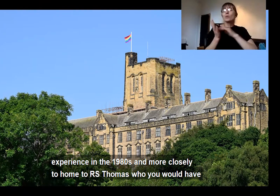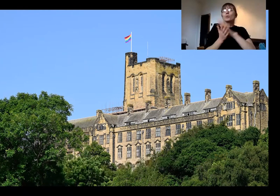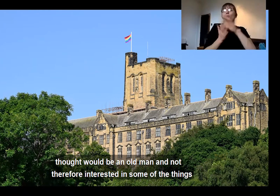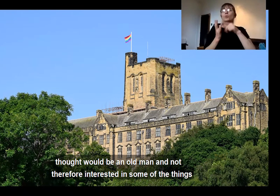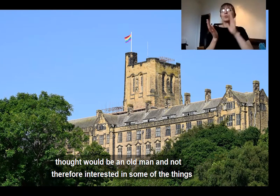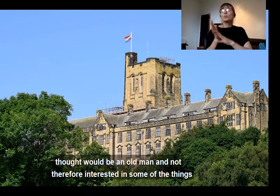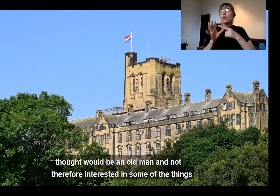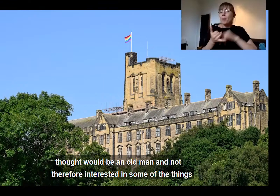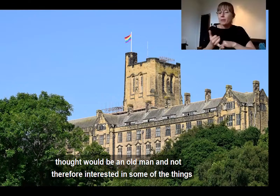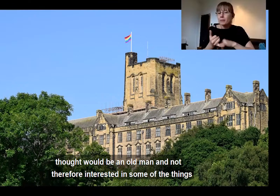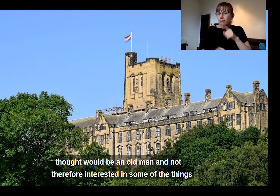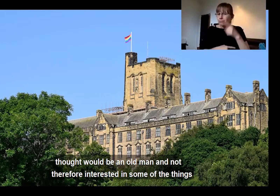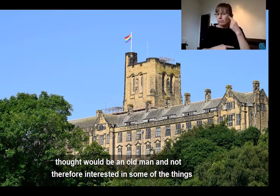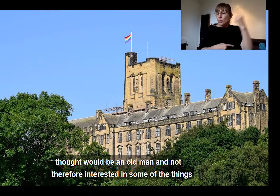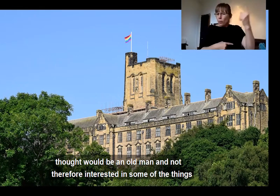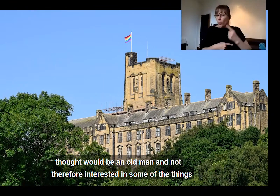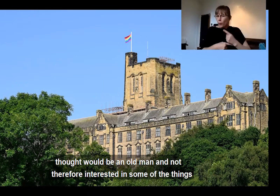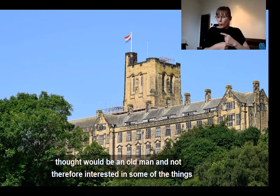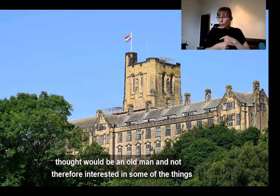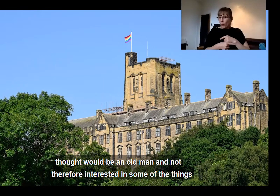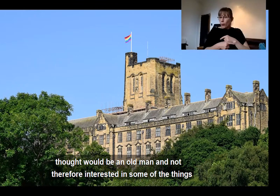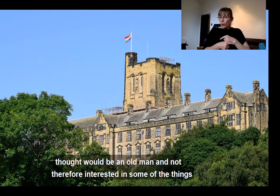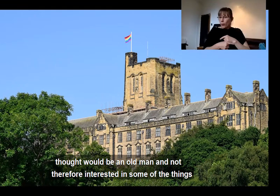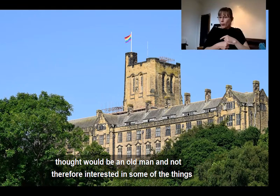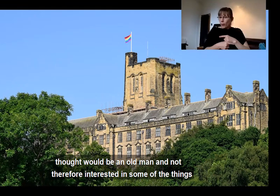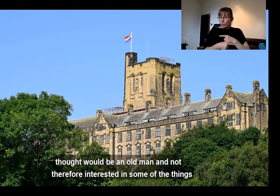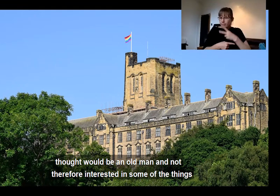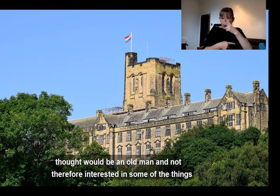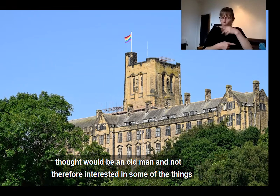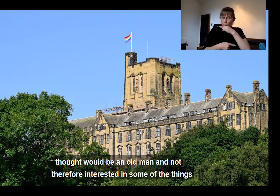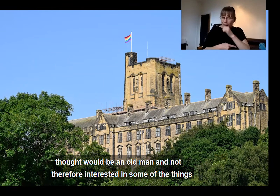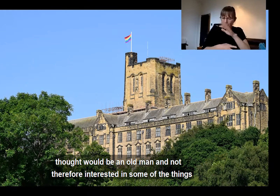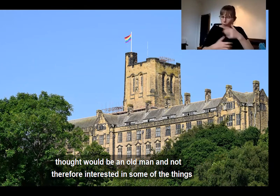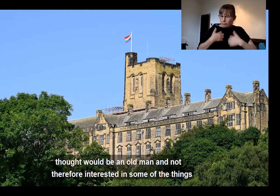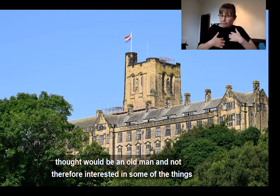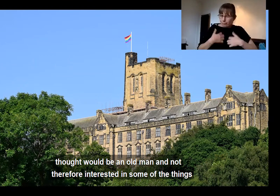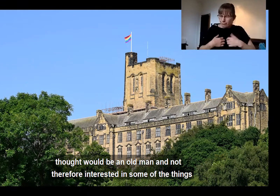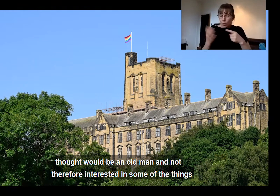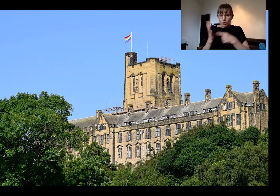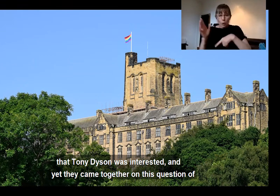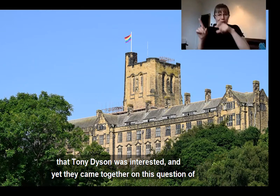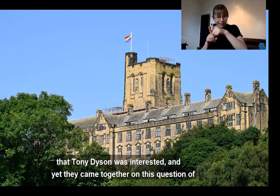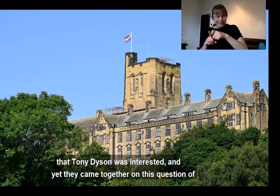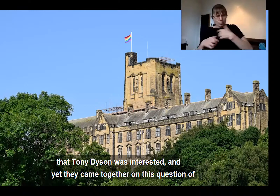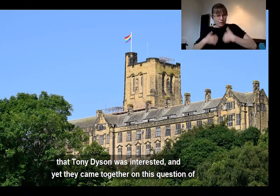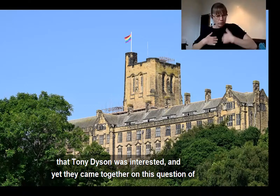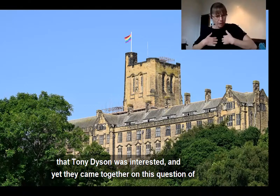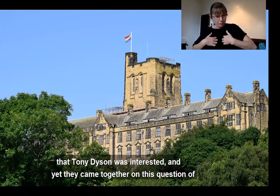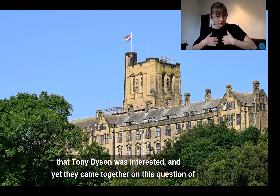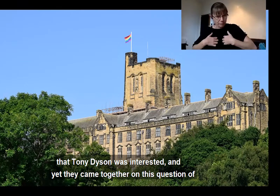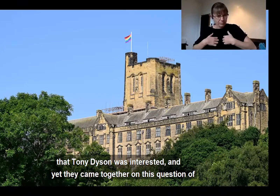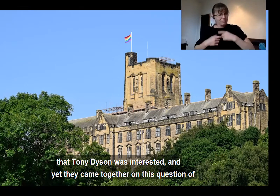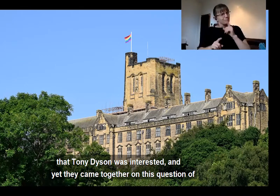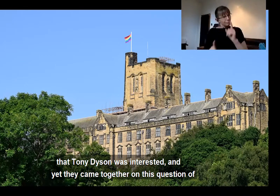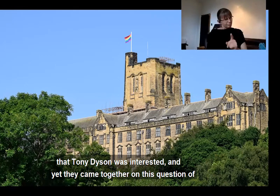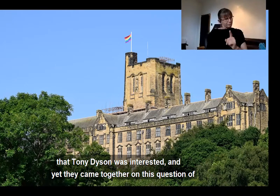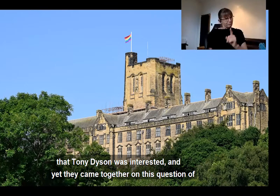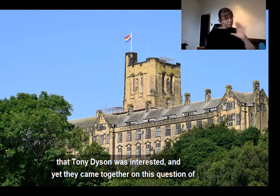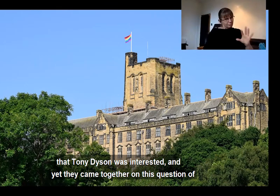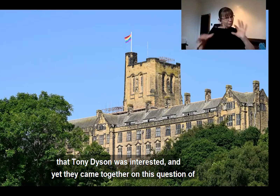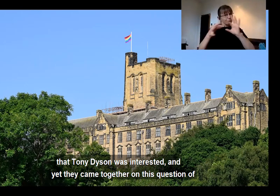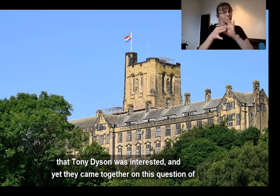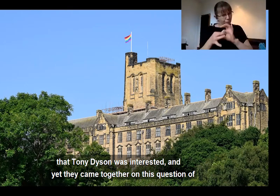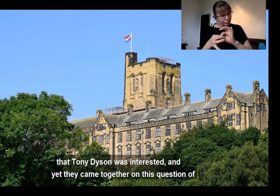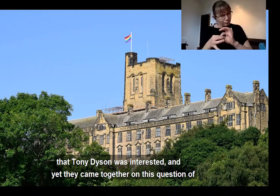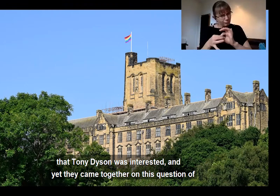who you would have thought would be a curmudgeonly old man and not therefore interested in some of the things that Tony Dyson was interested. And yet they came together on